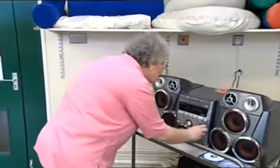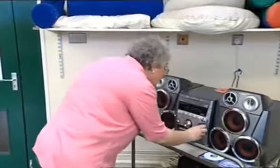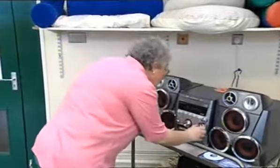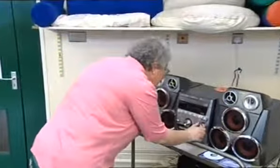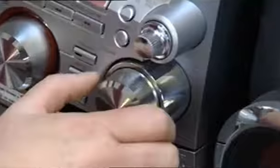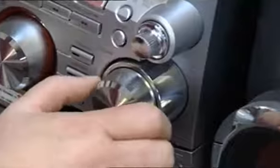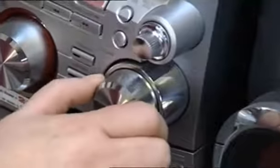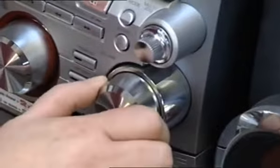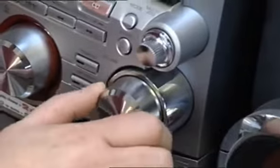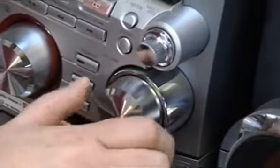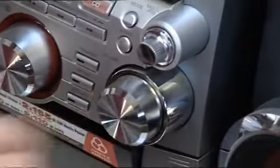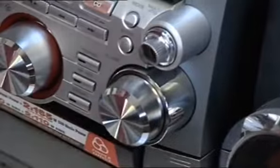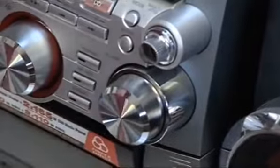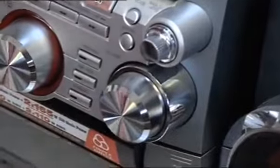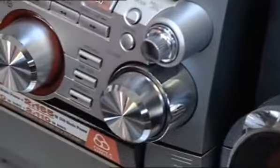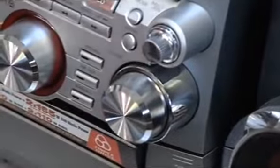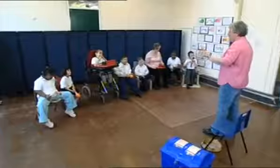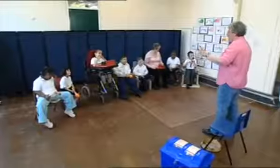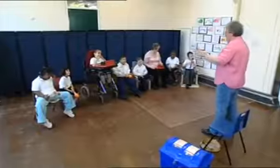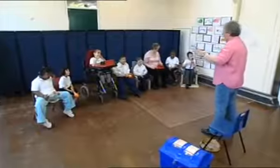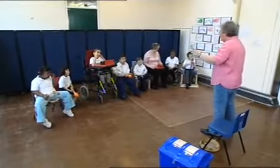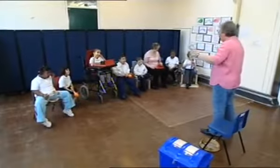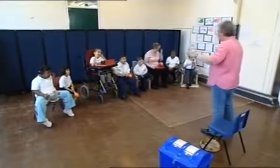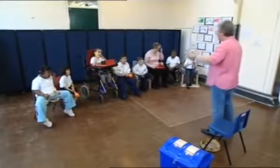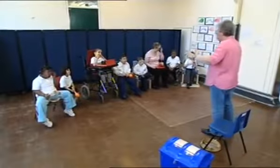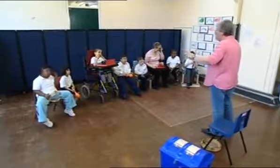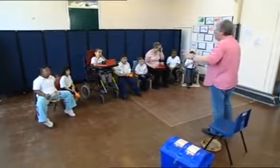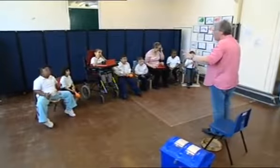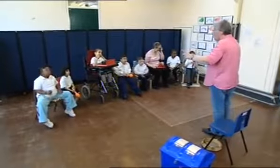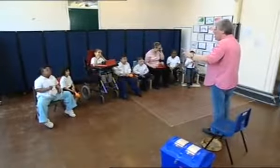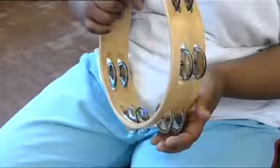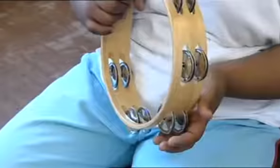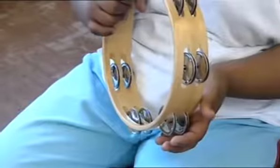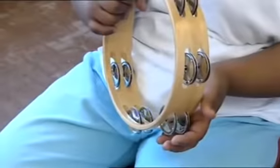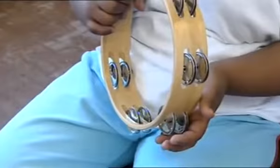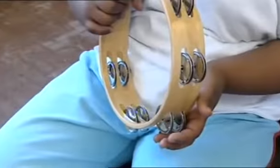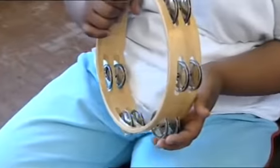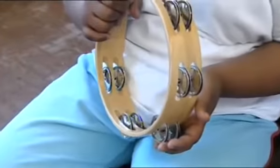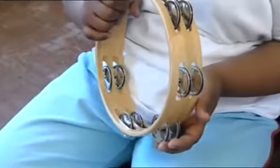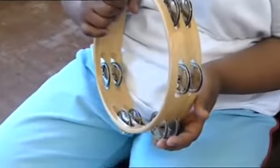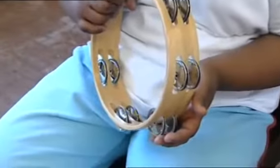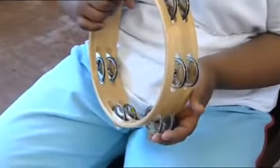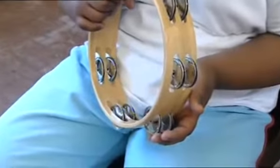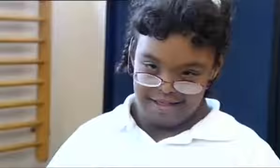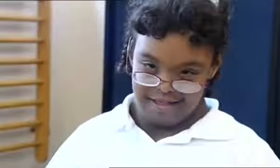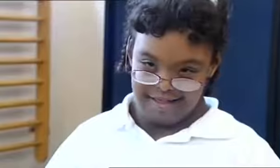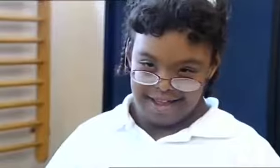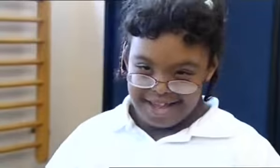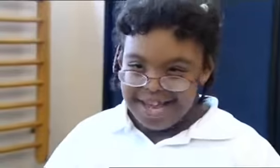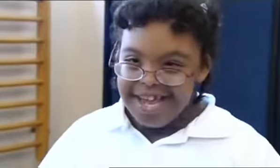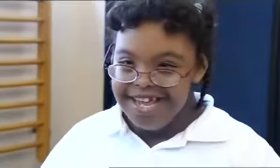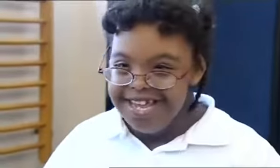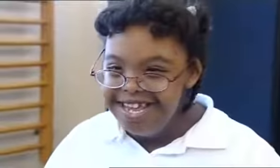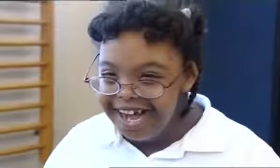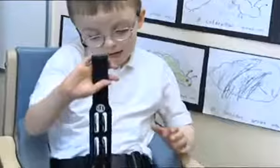So let's listen to the Mandeville School Band. We're holding our instruments in our hands.